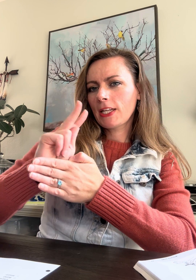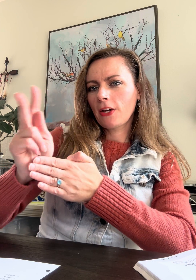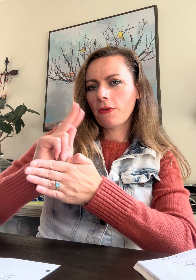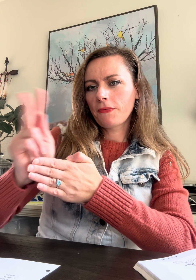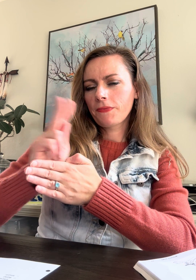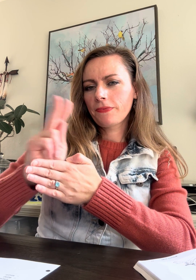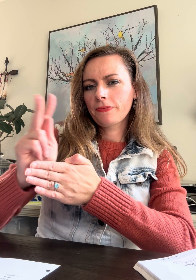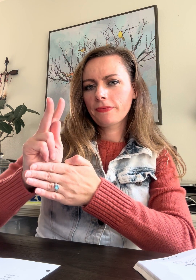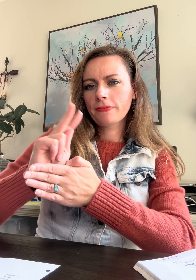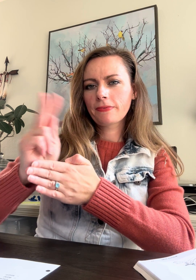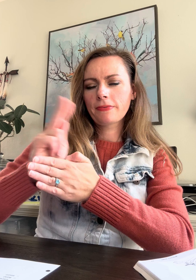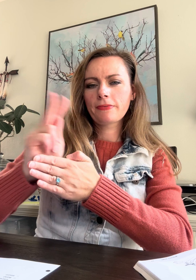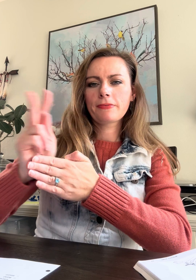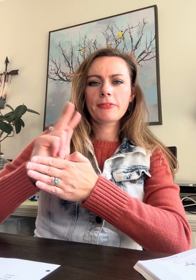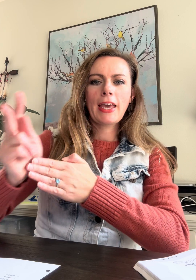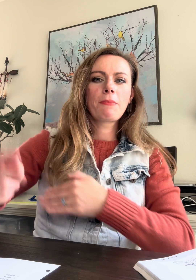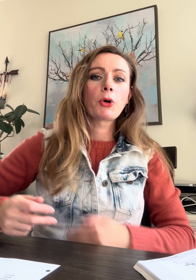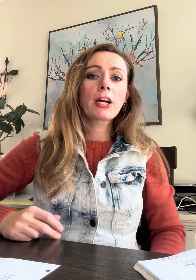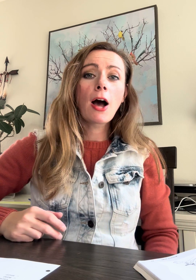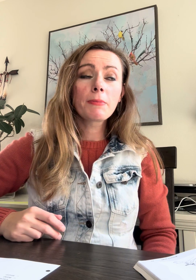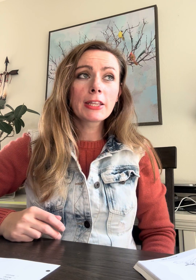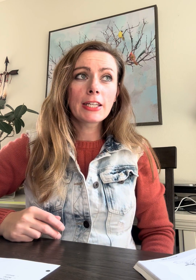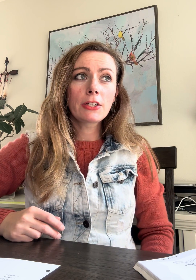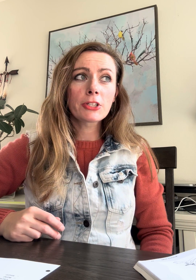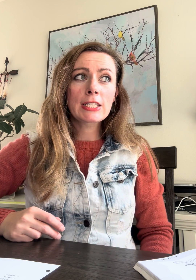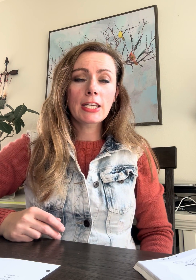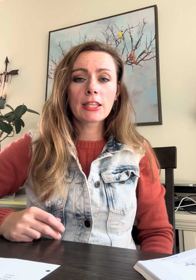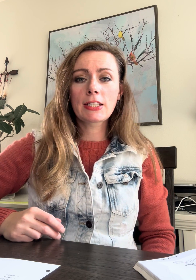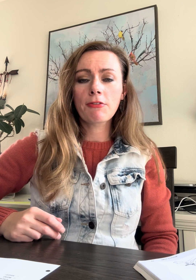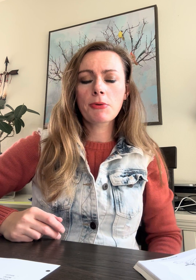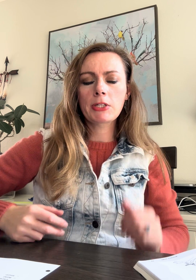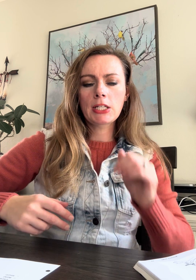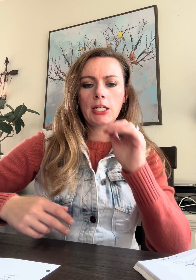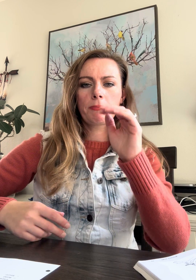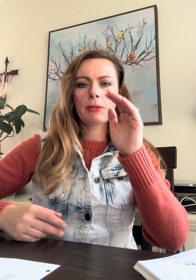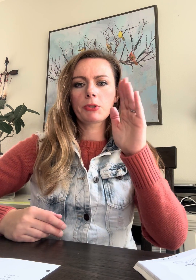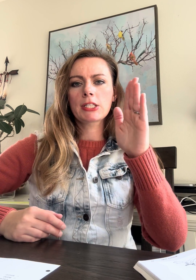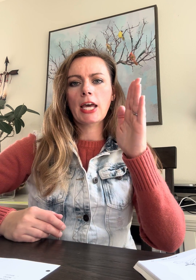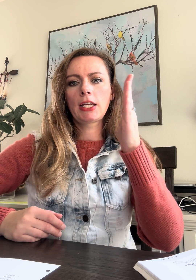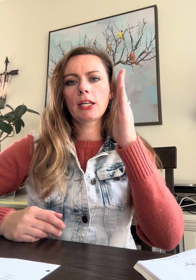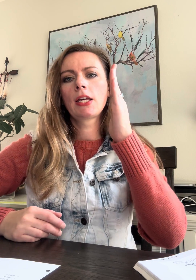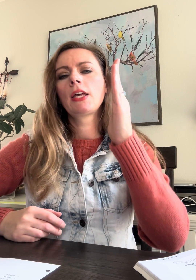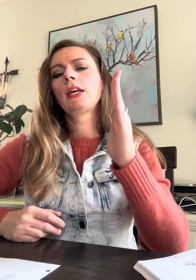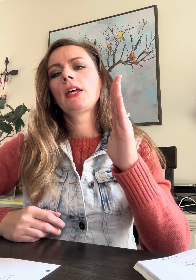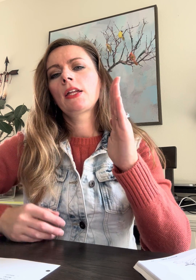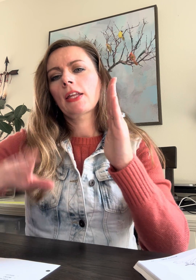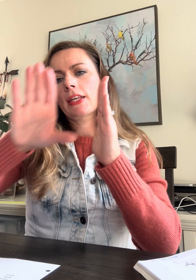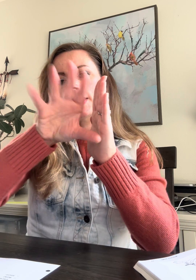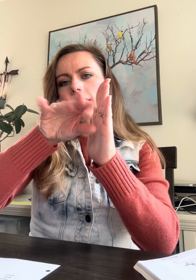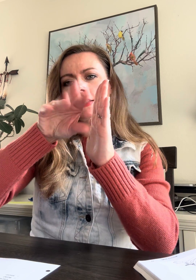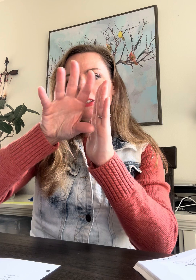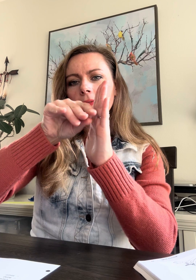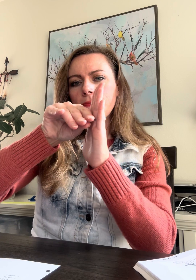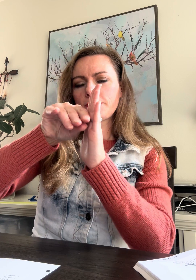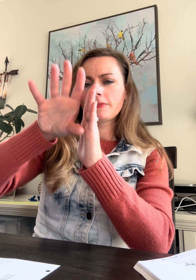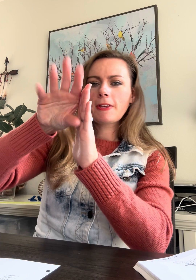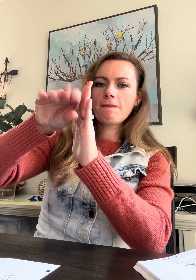Video. Okay, more commonly, you'll see in the deaf community, people signing like this,